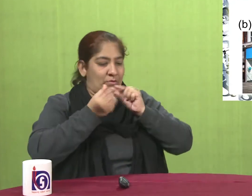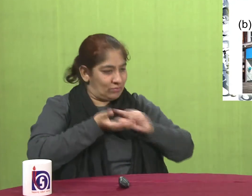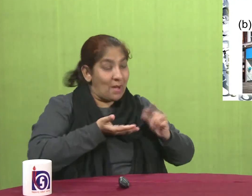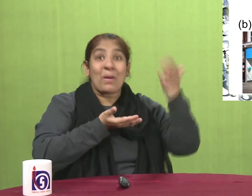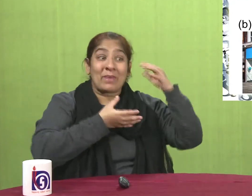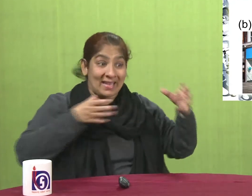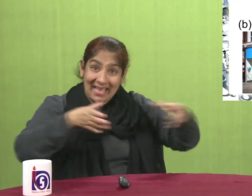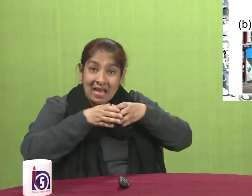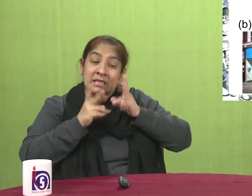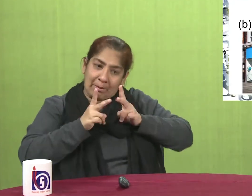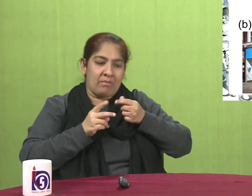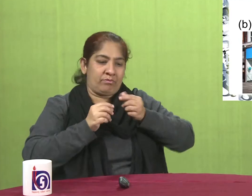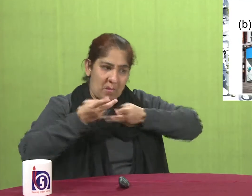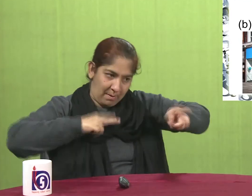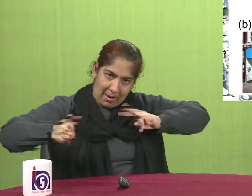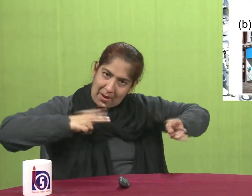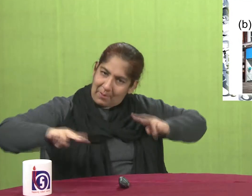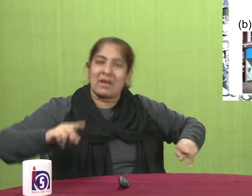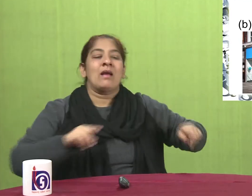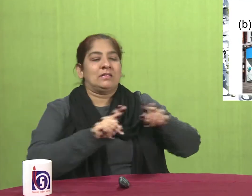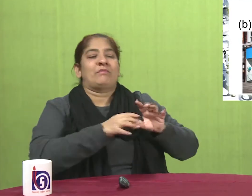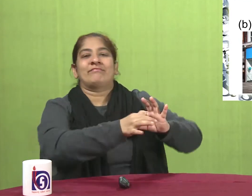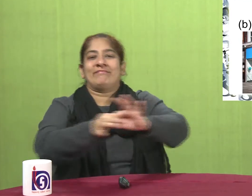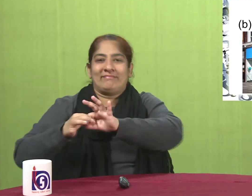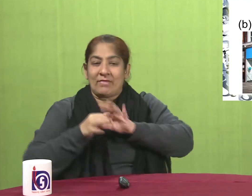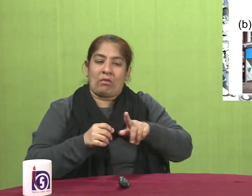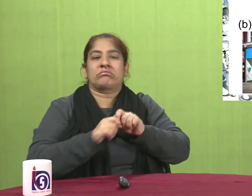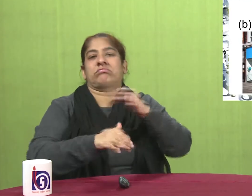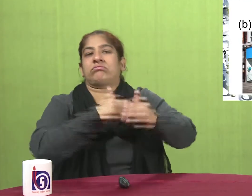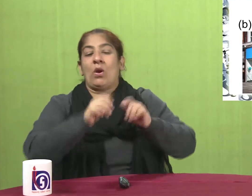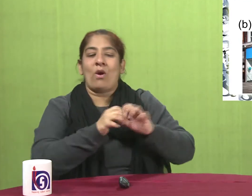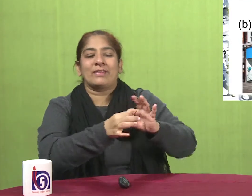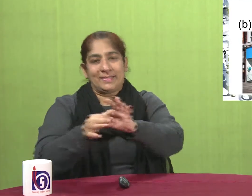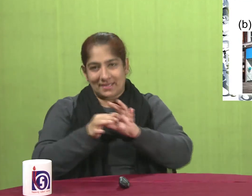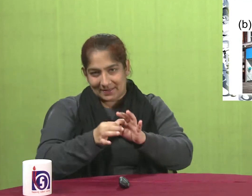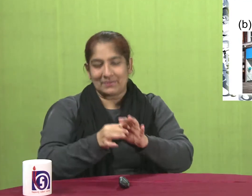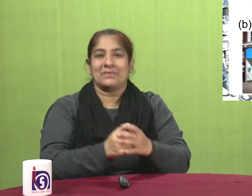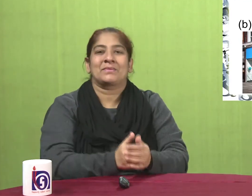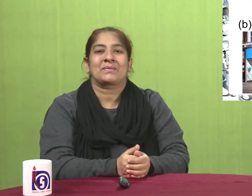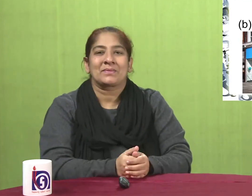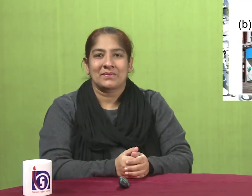And you can always take back your money when it has gained interest.